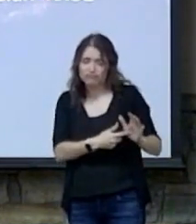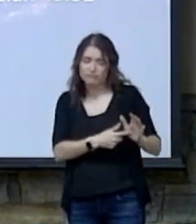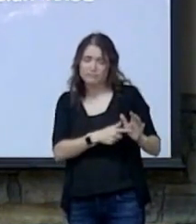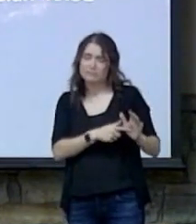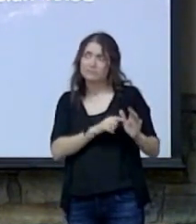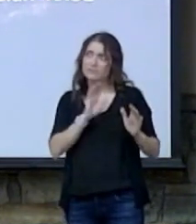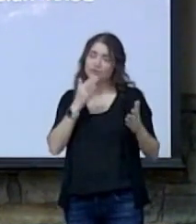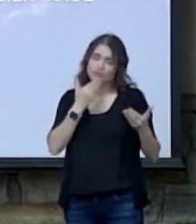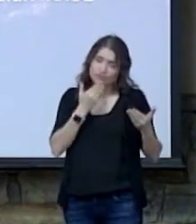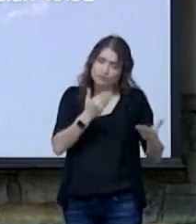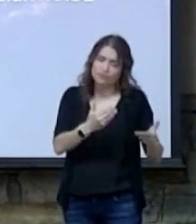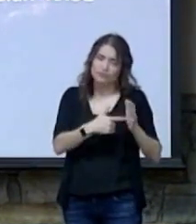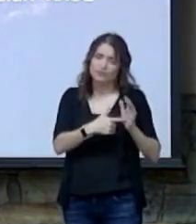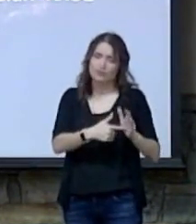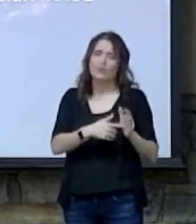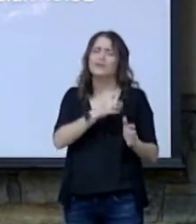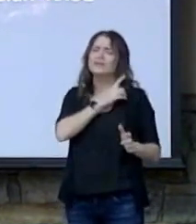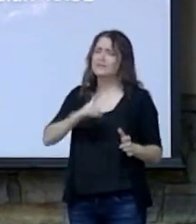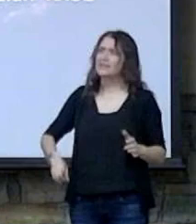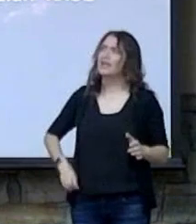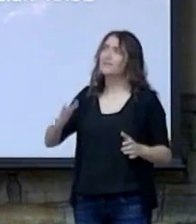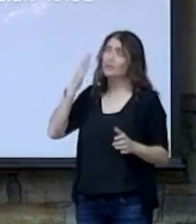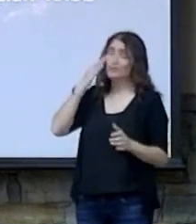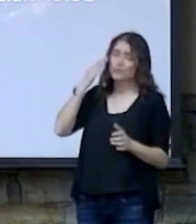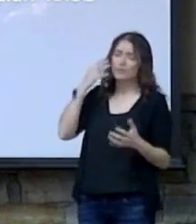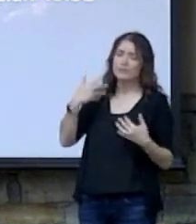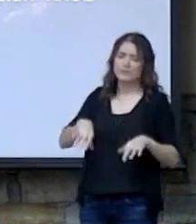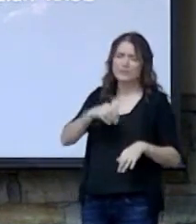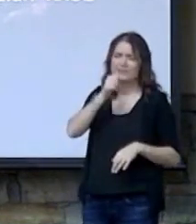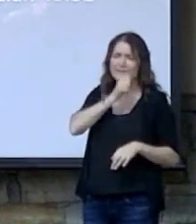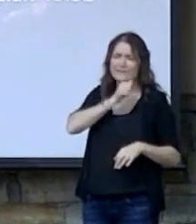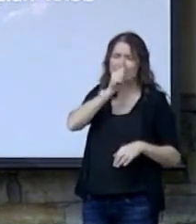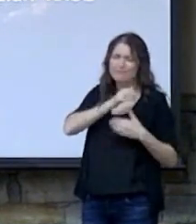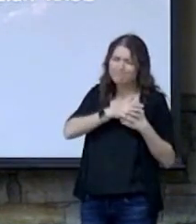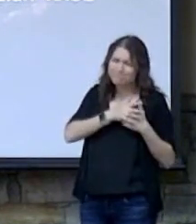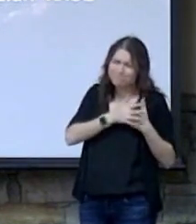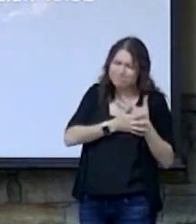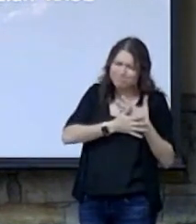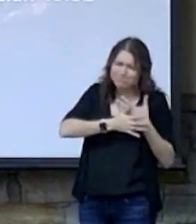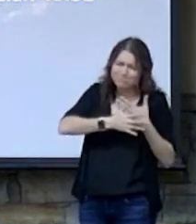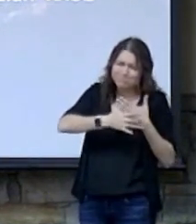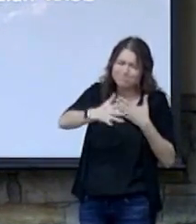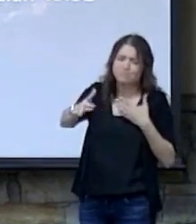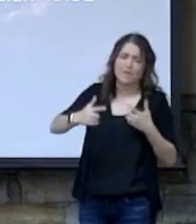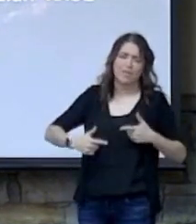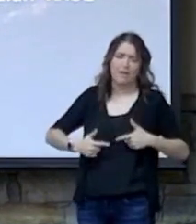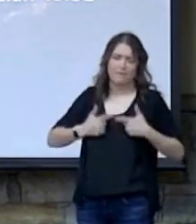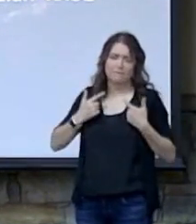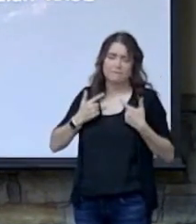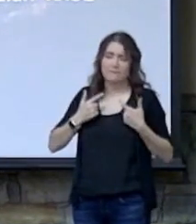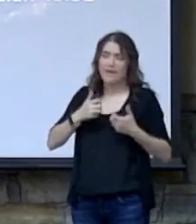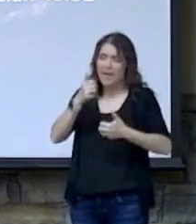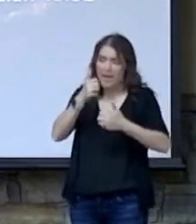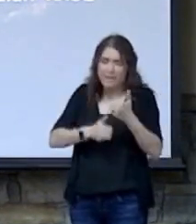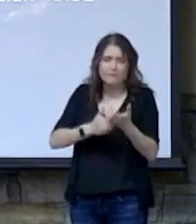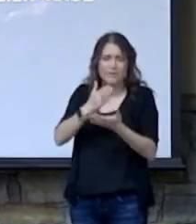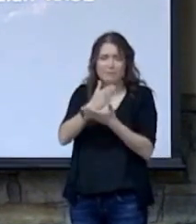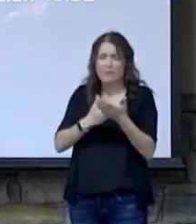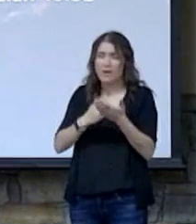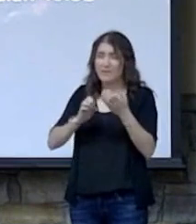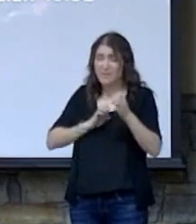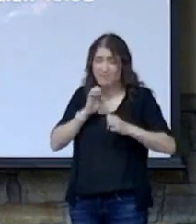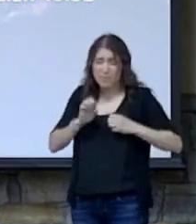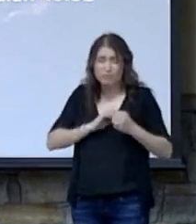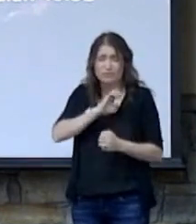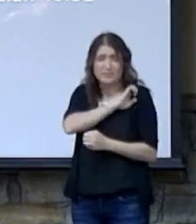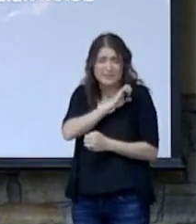goodness, David knew that he would have suffered for the rest of his life. It would have taken every bit of emotion and energy